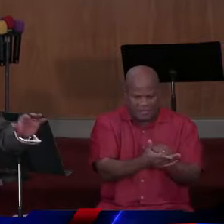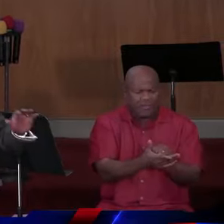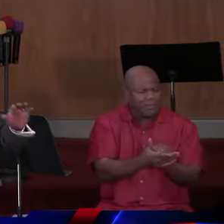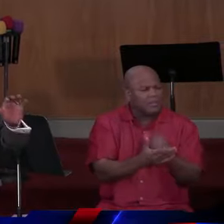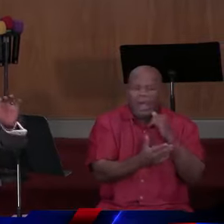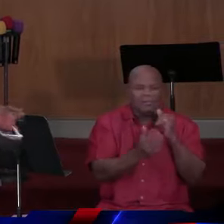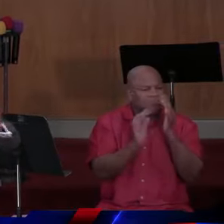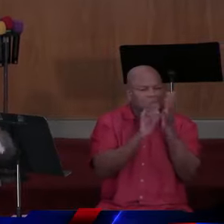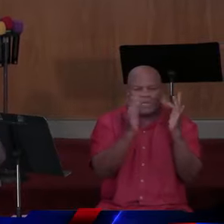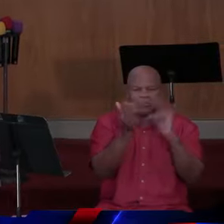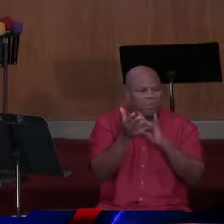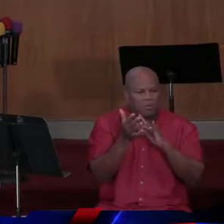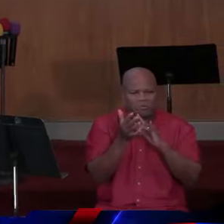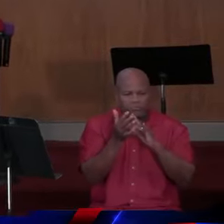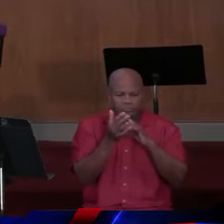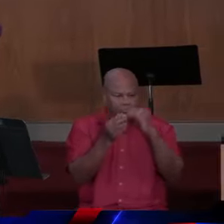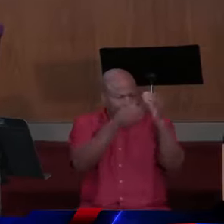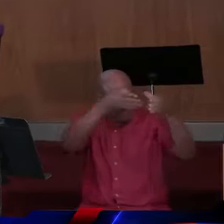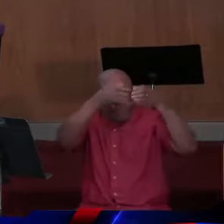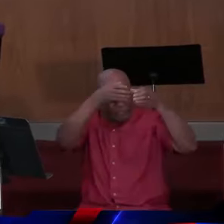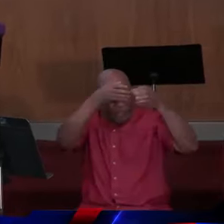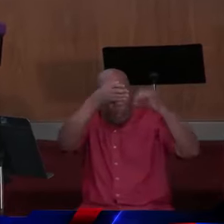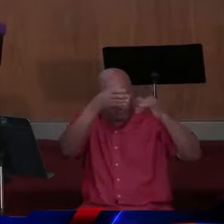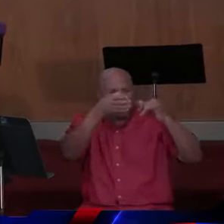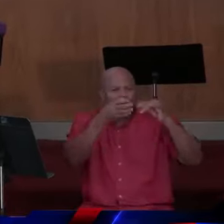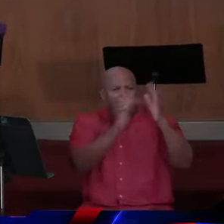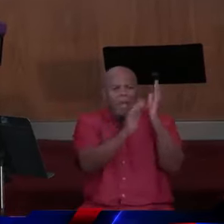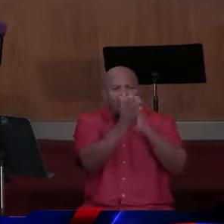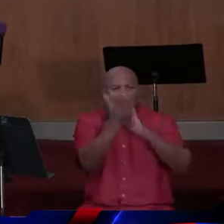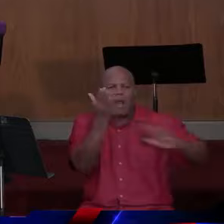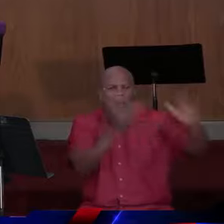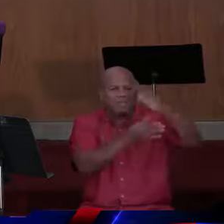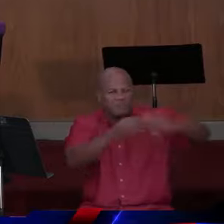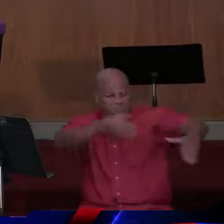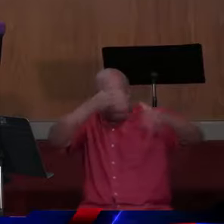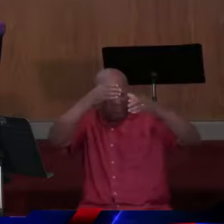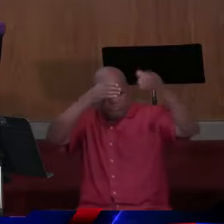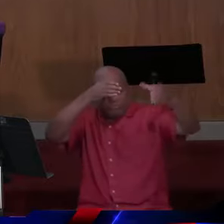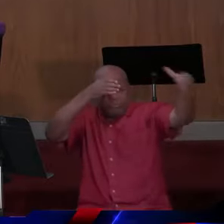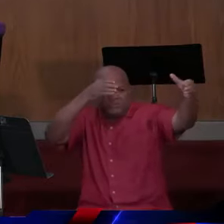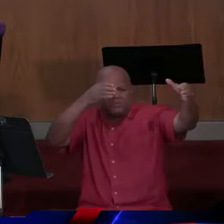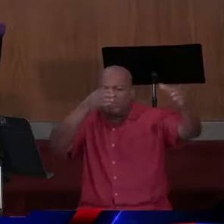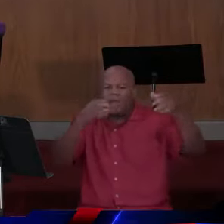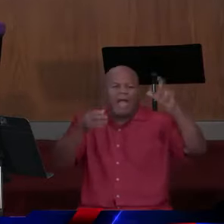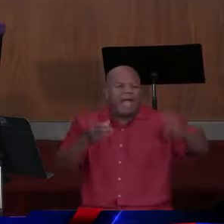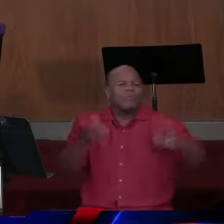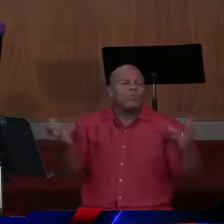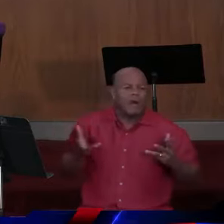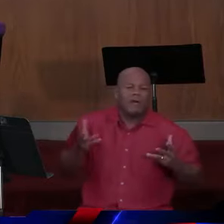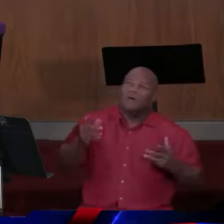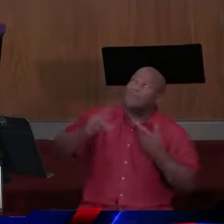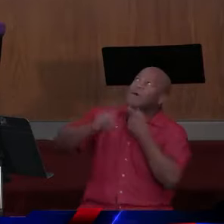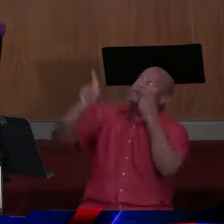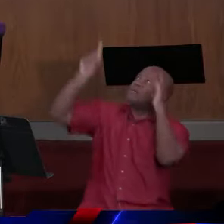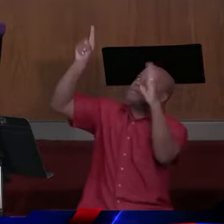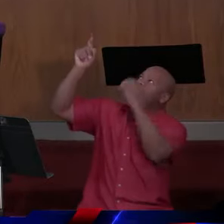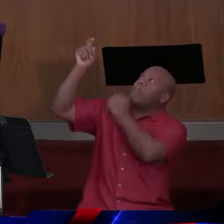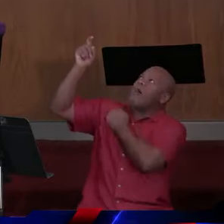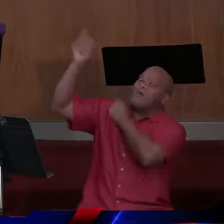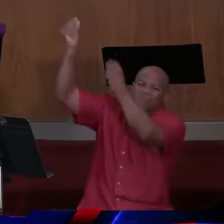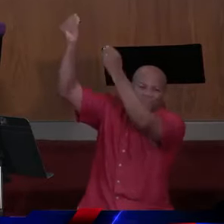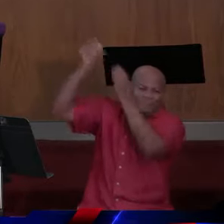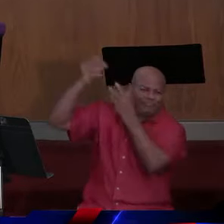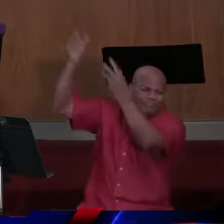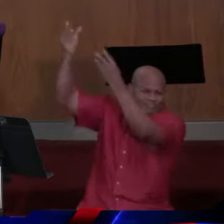to be a seminary PhD. You have to be a recipient of God's love. And just play that forward. Come on, talk